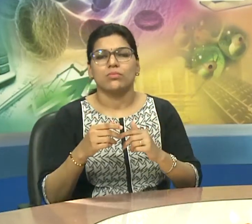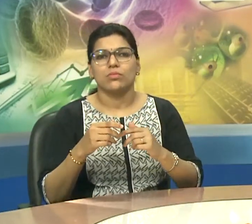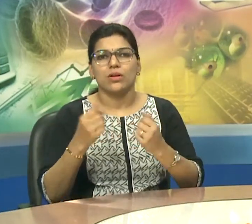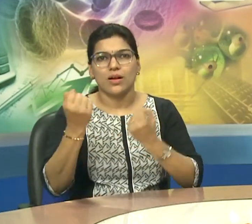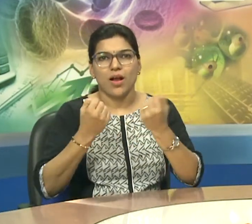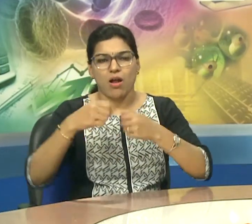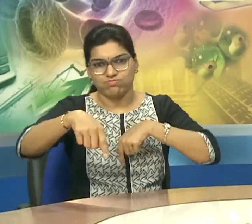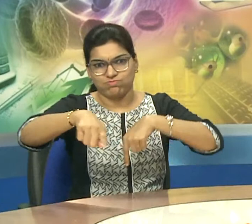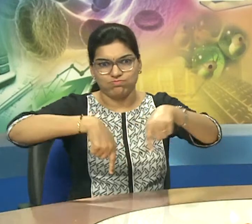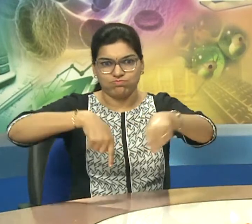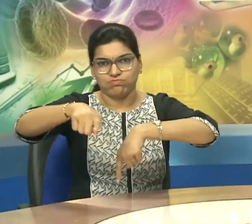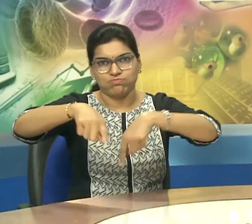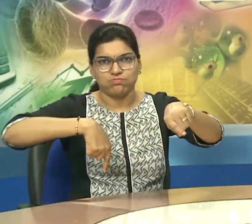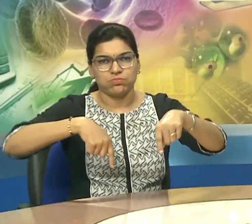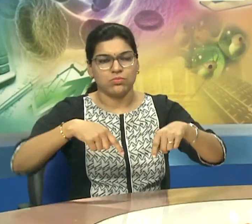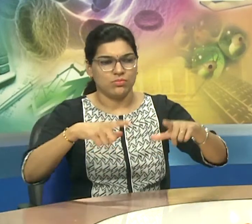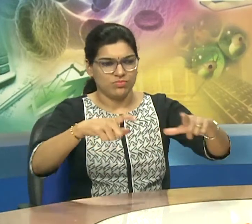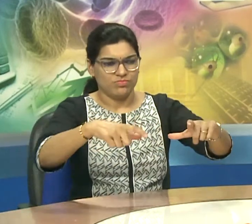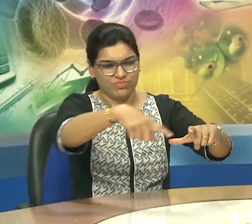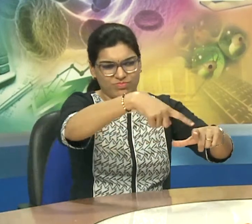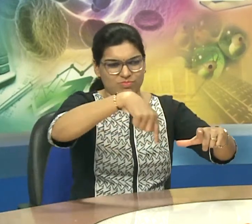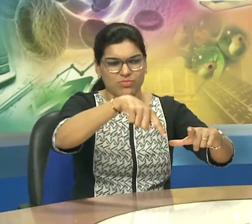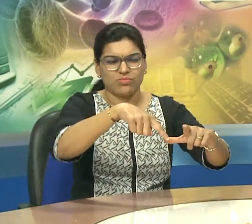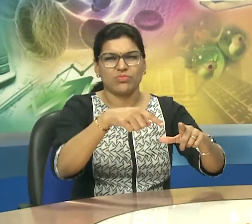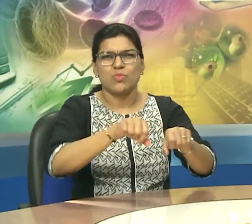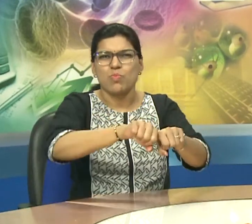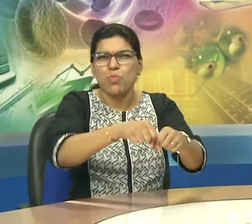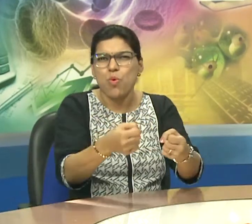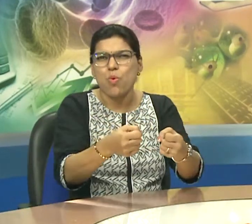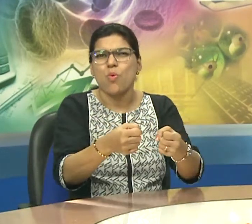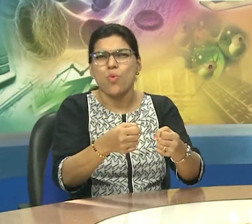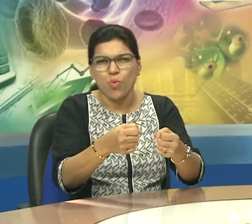this is just like the advice to be careful or some